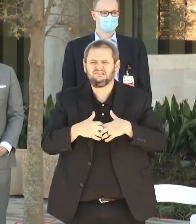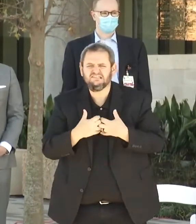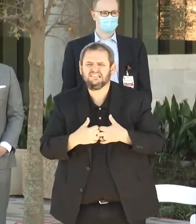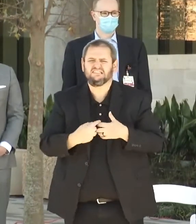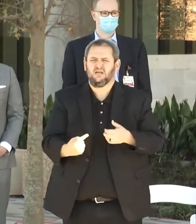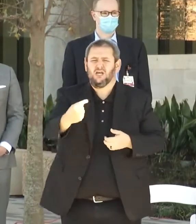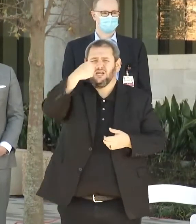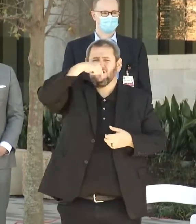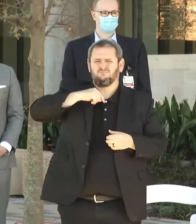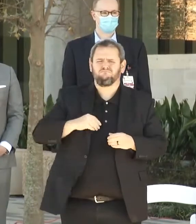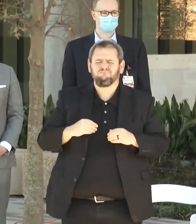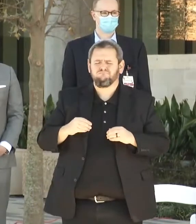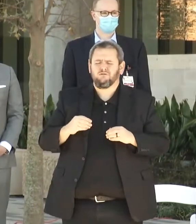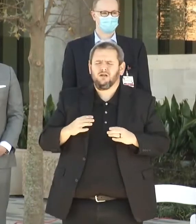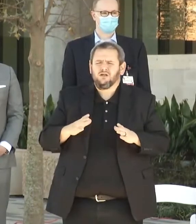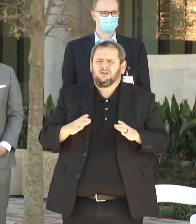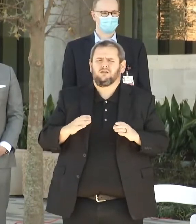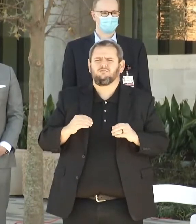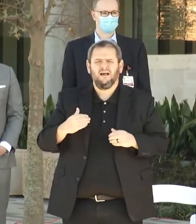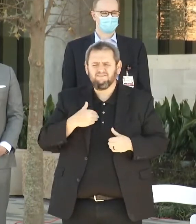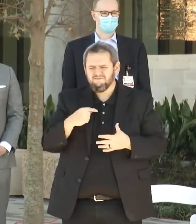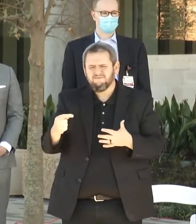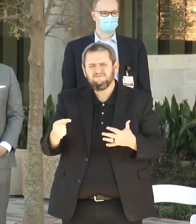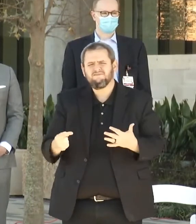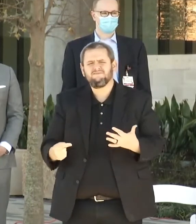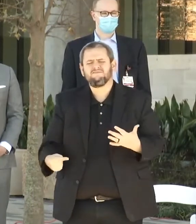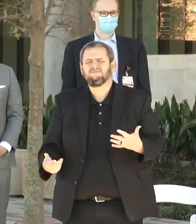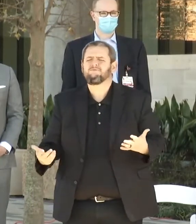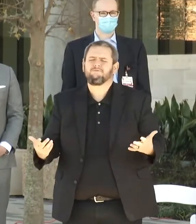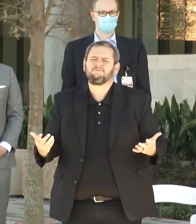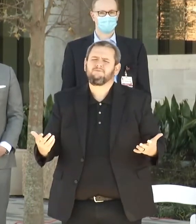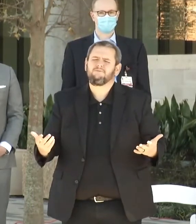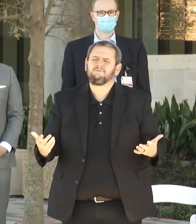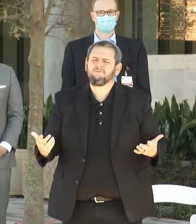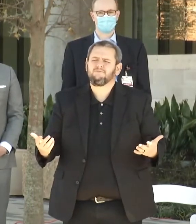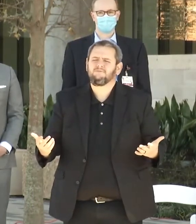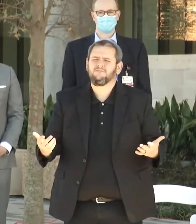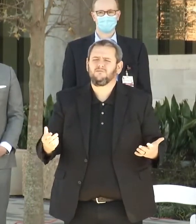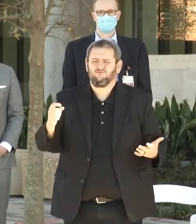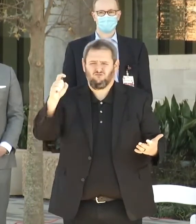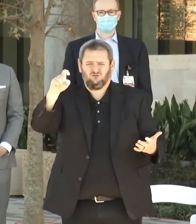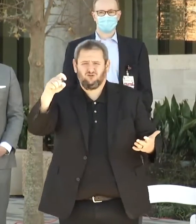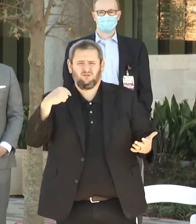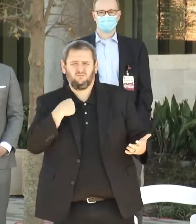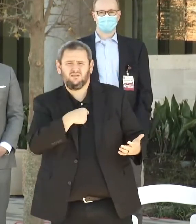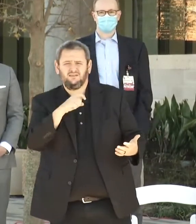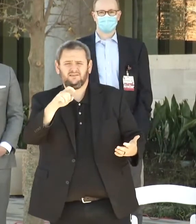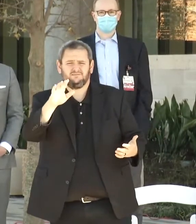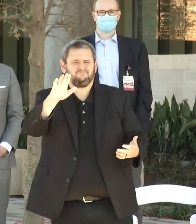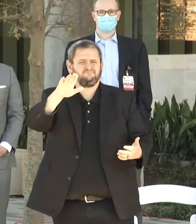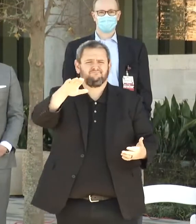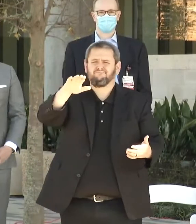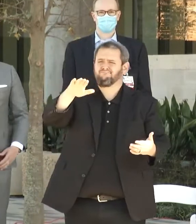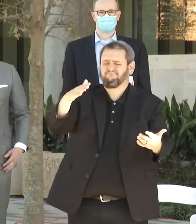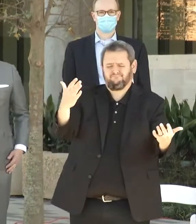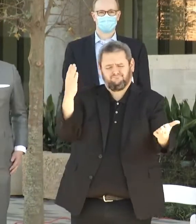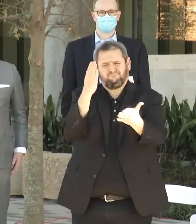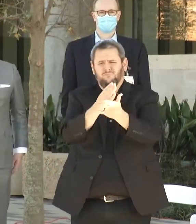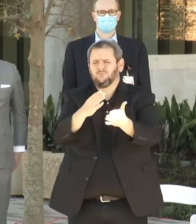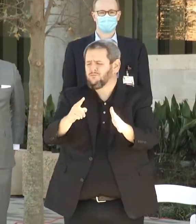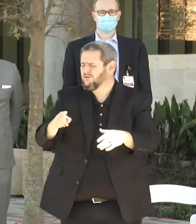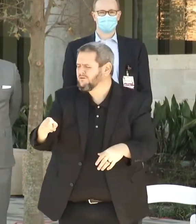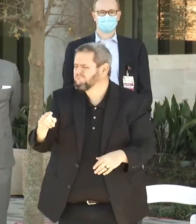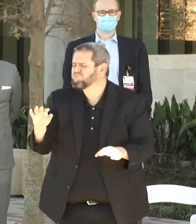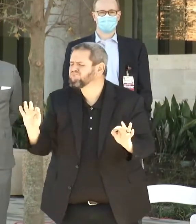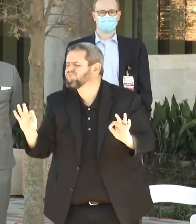Should we think about restricting or stopping surgical cases as we did in the spring? Well, in doing so, we were very successful in creating a plethora